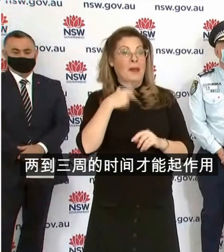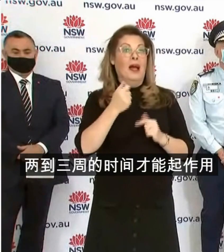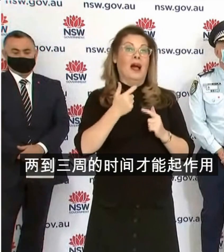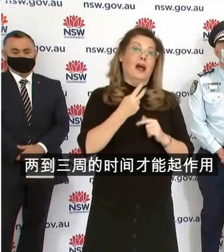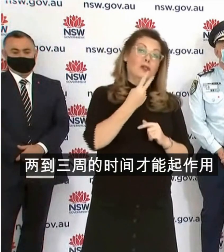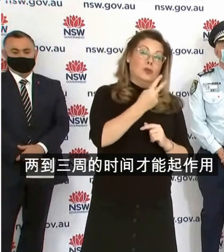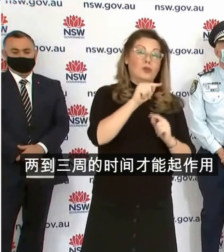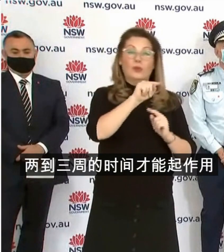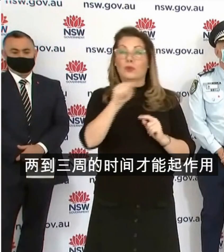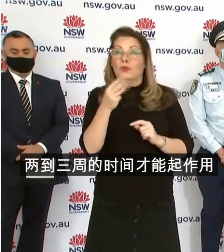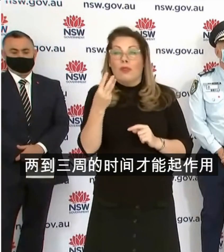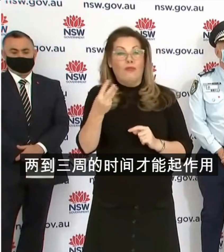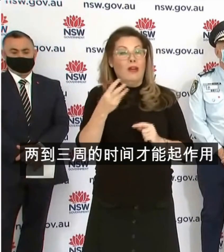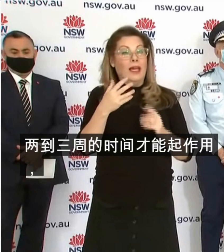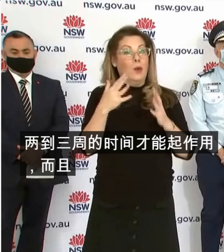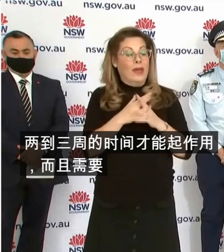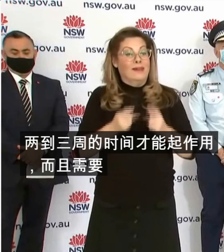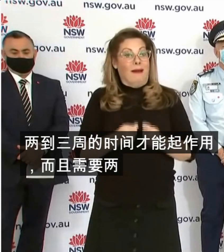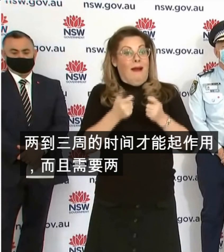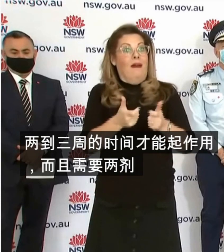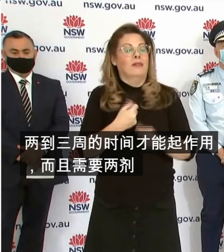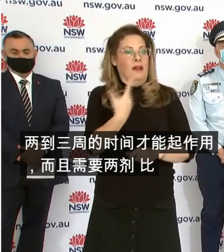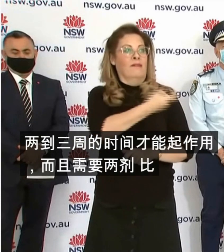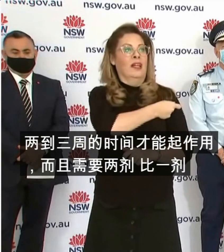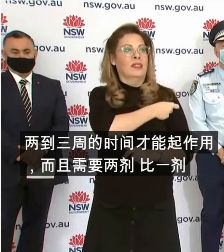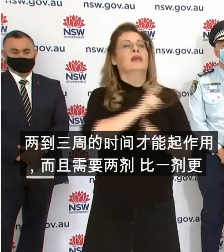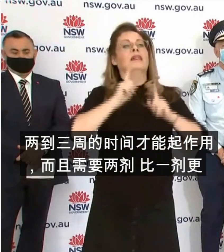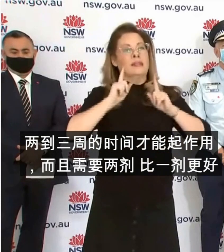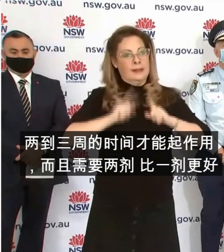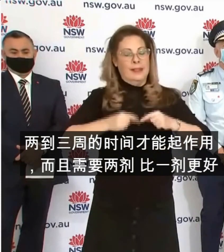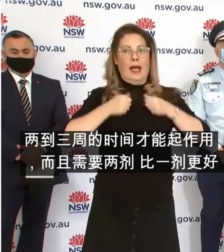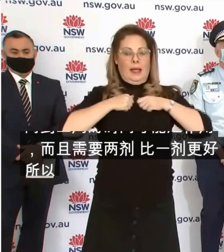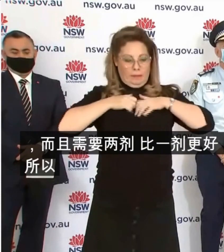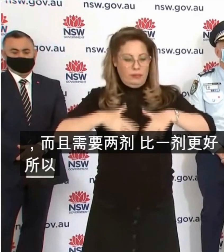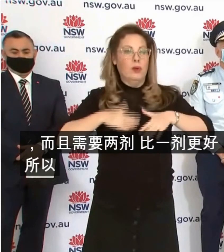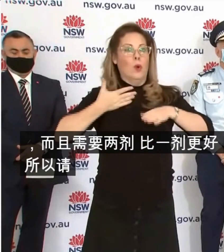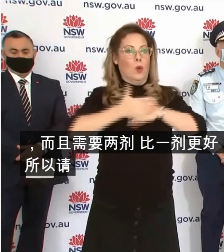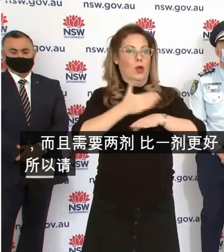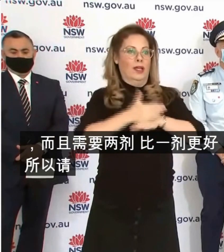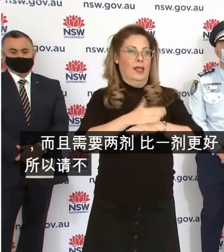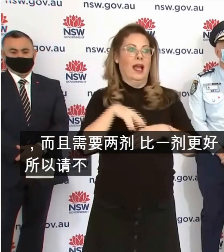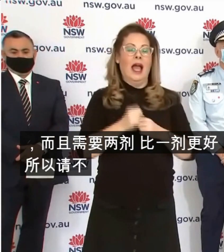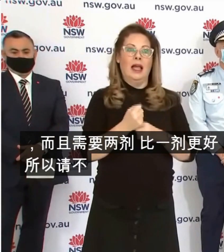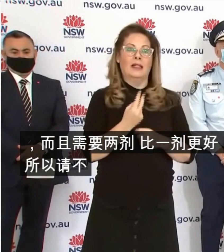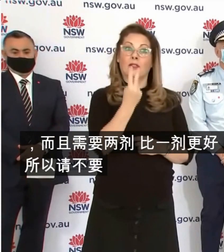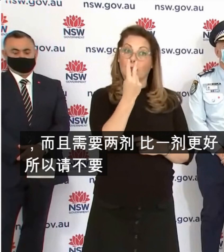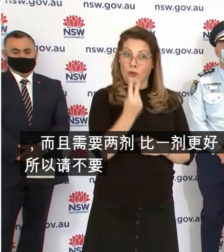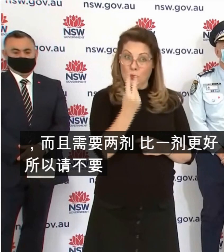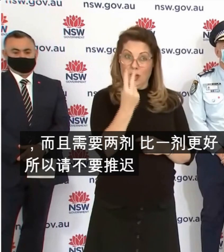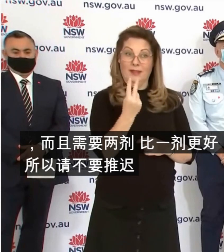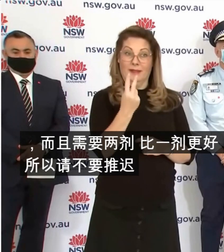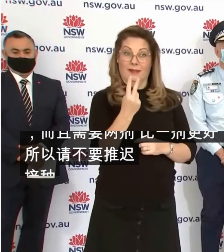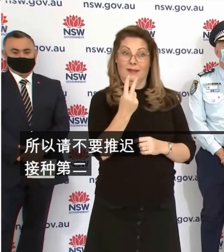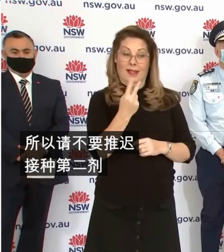to 3 weeks, and also that 2 doses is better than 1. So please do not put off